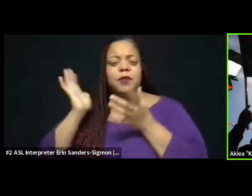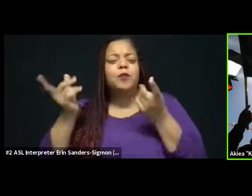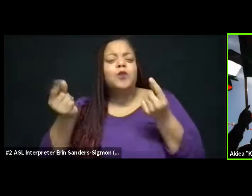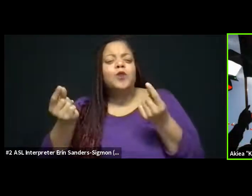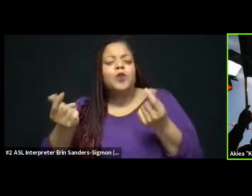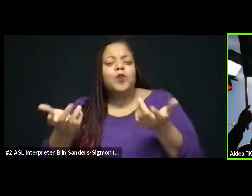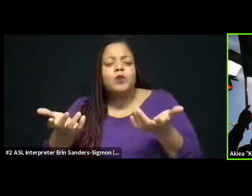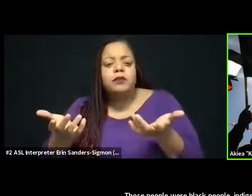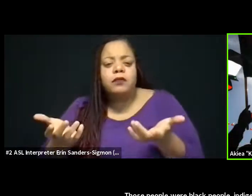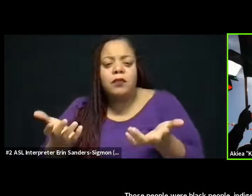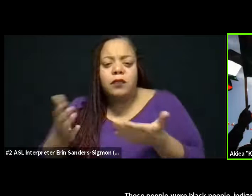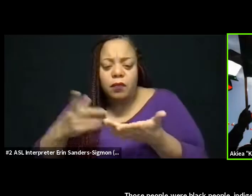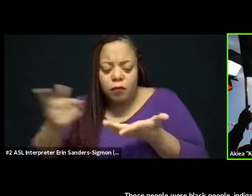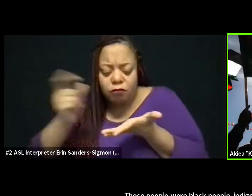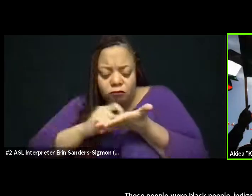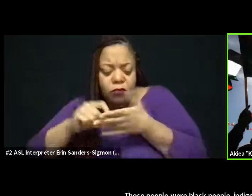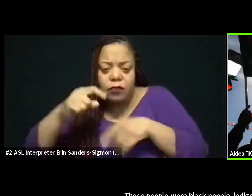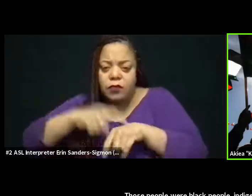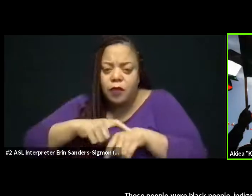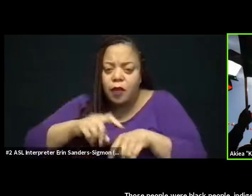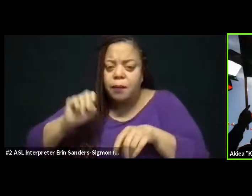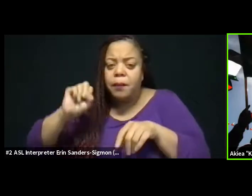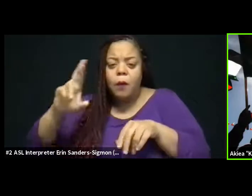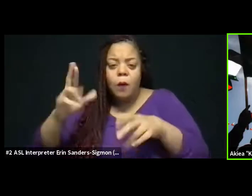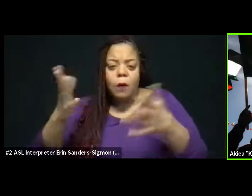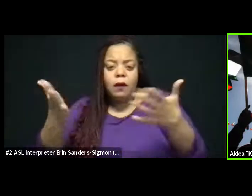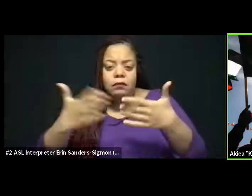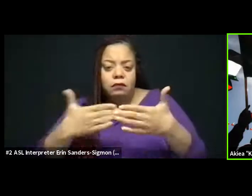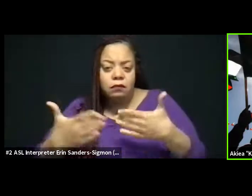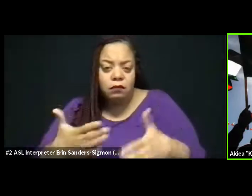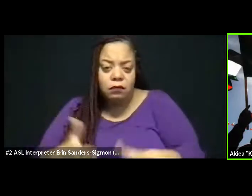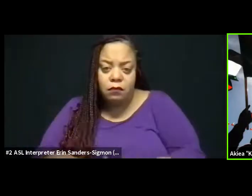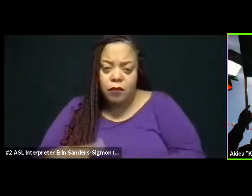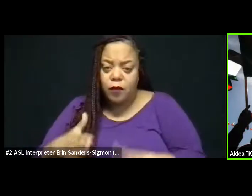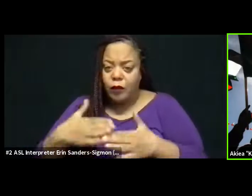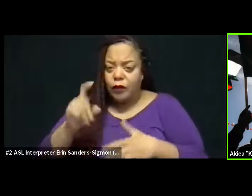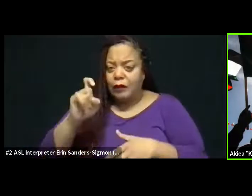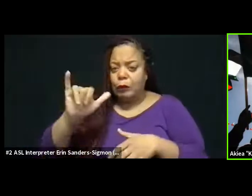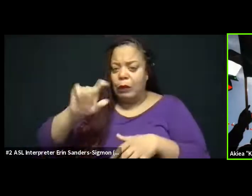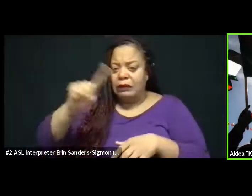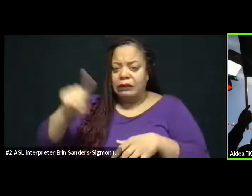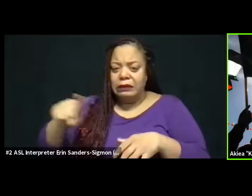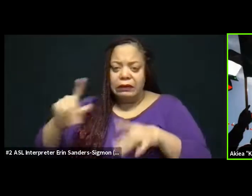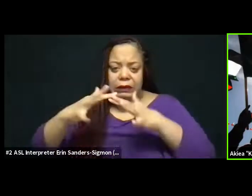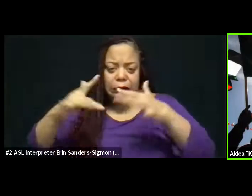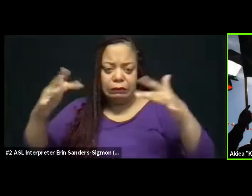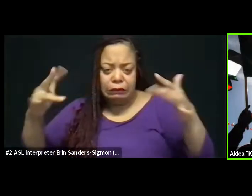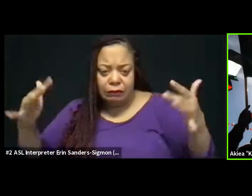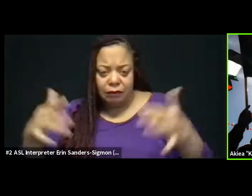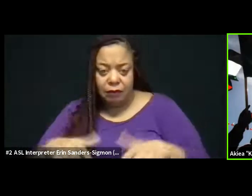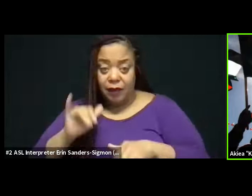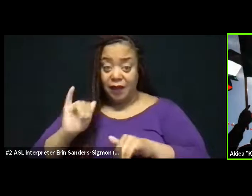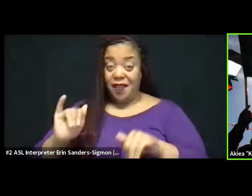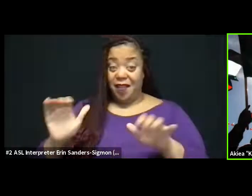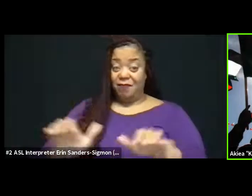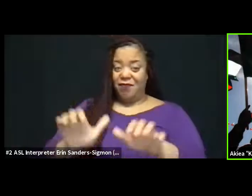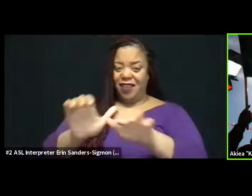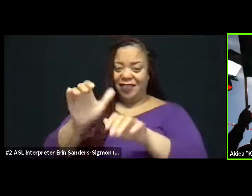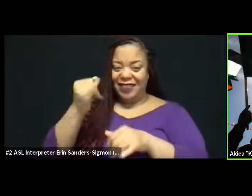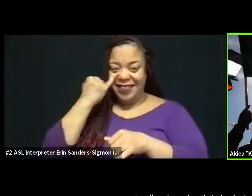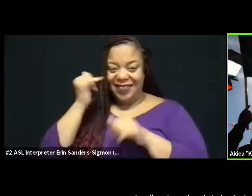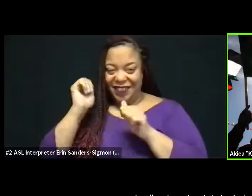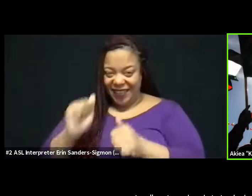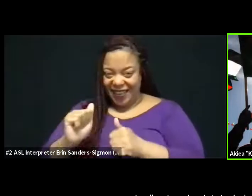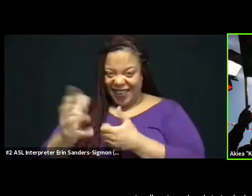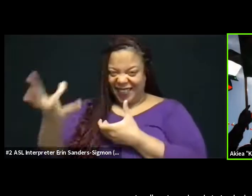right? Talk with kids, you know, make it a practice, you know, if you can incorporate it at the end of your day when you're closing